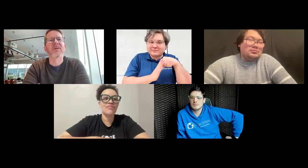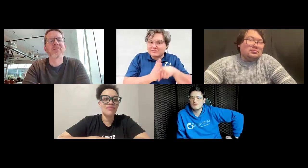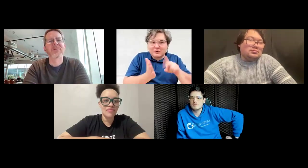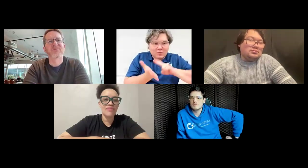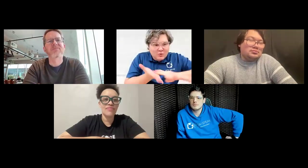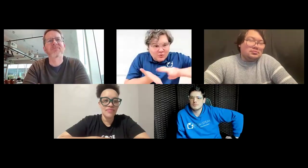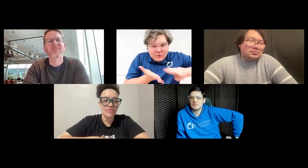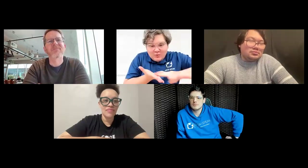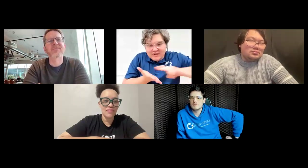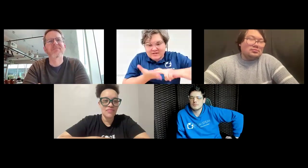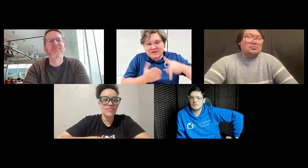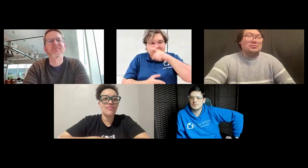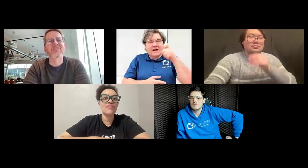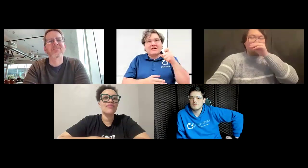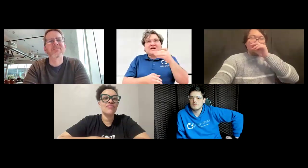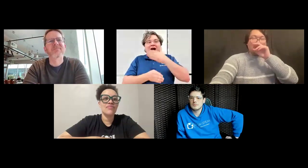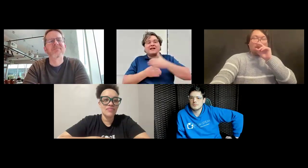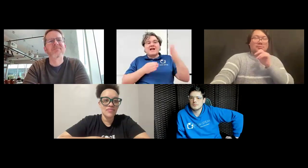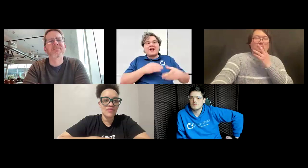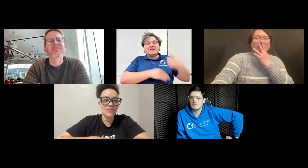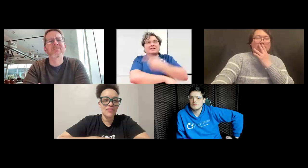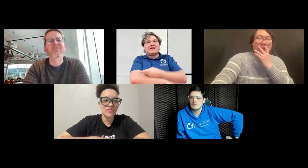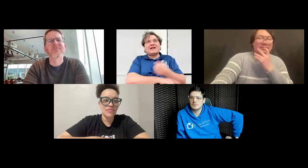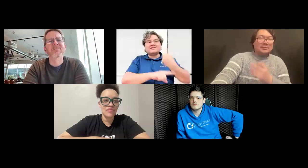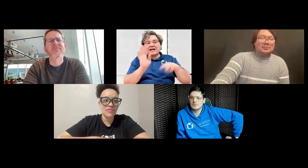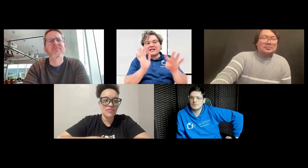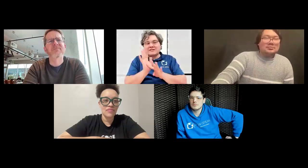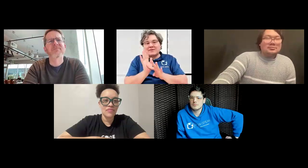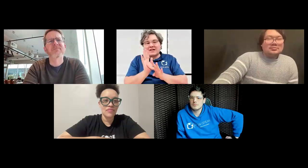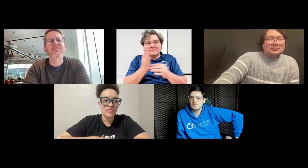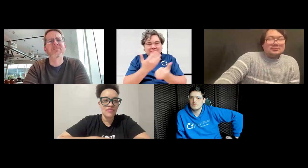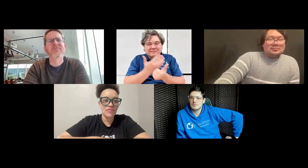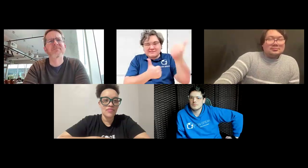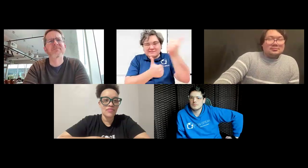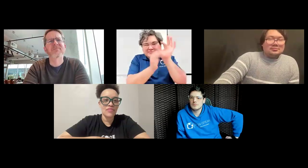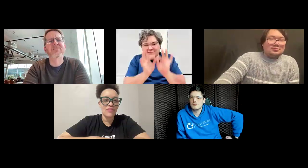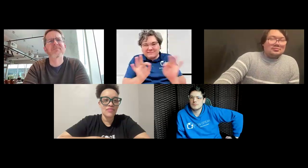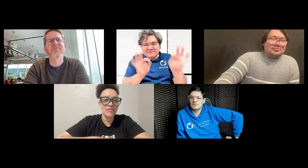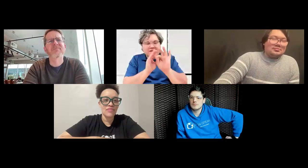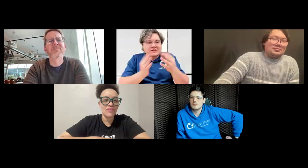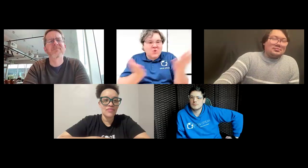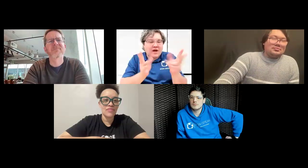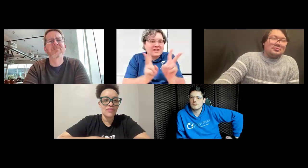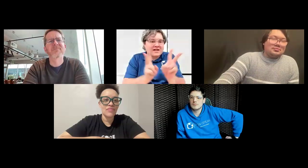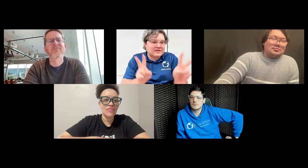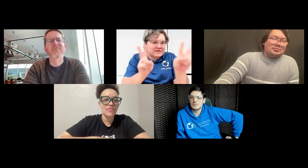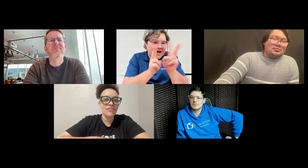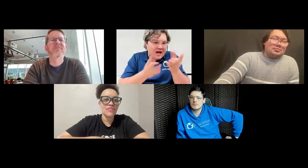want to do a lot of, research first and foremost, because at the end of the day, sign speak,